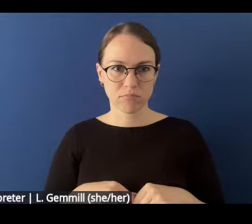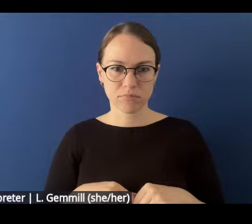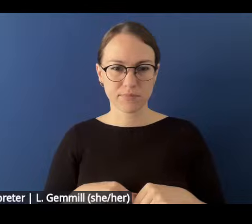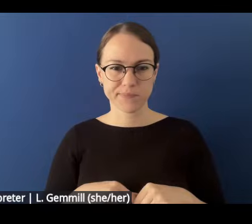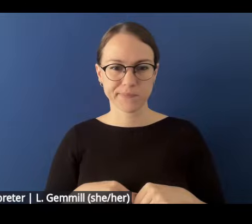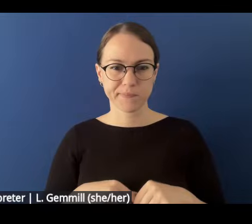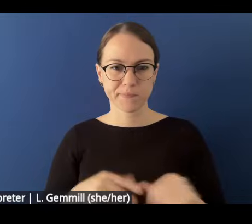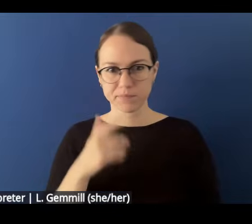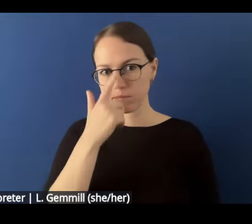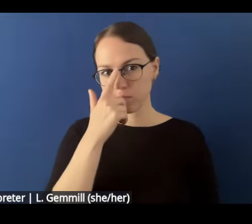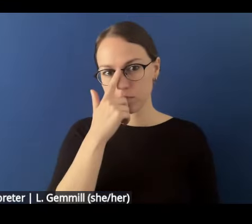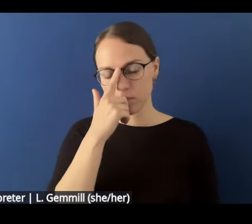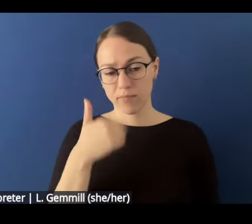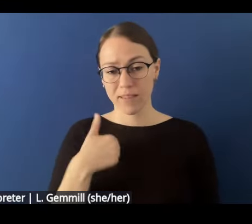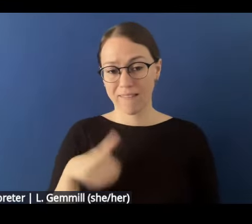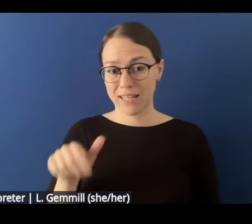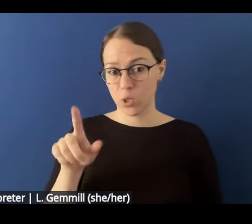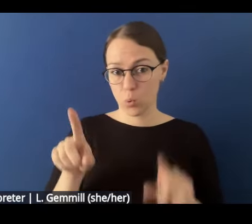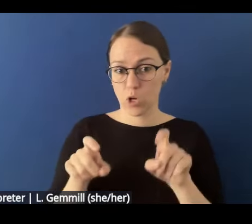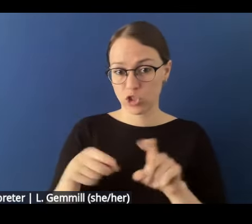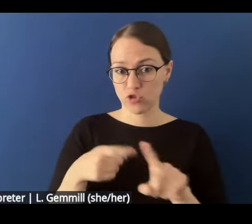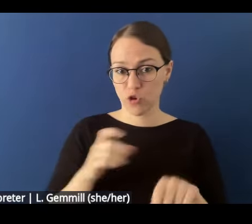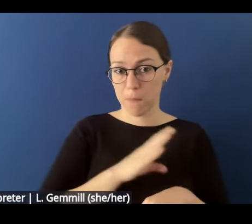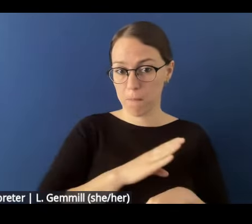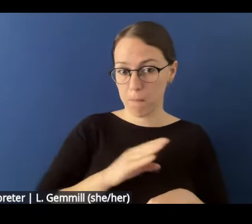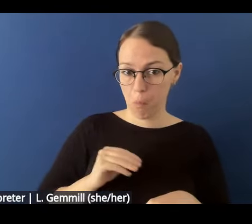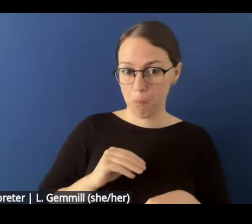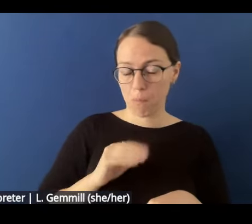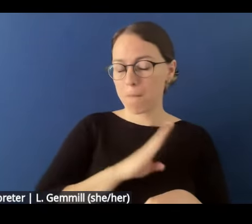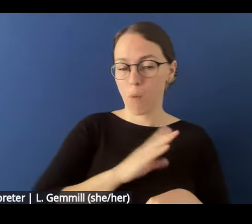Do we have any questions from the board?